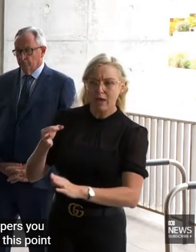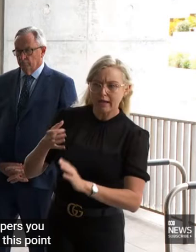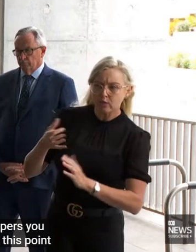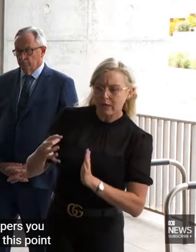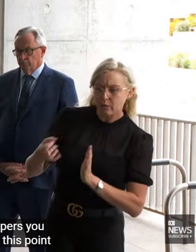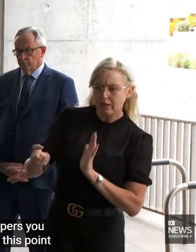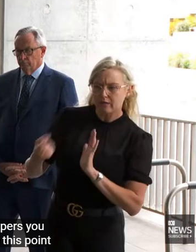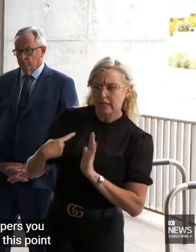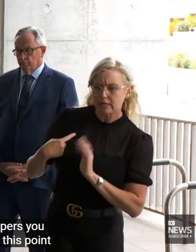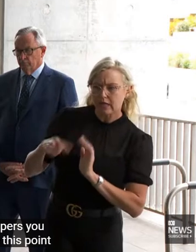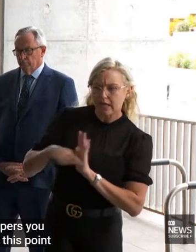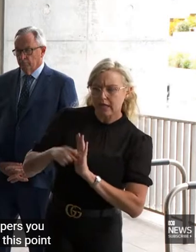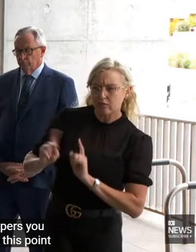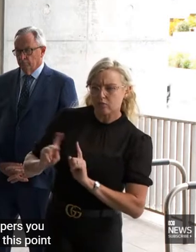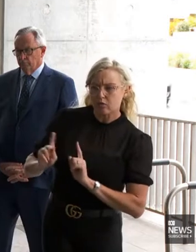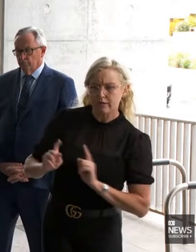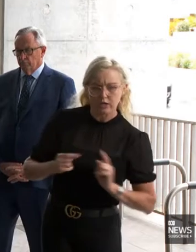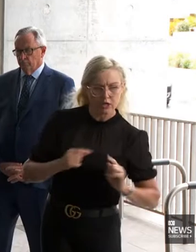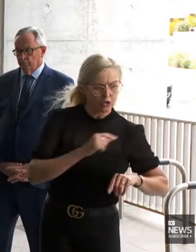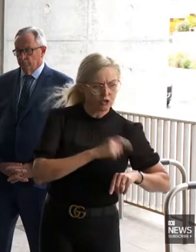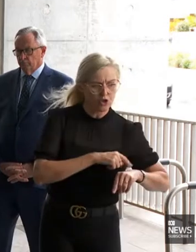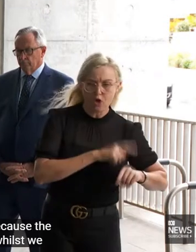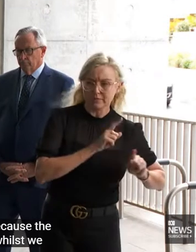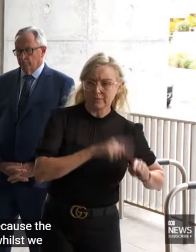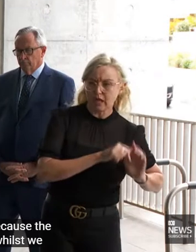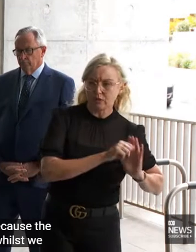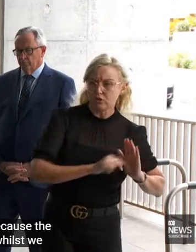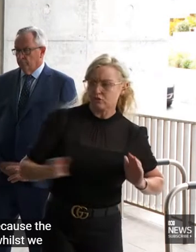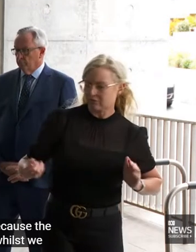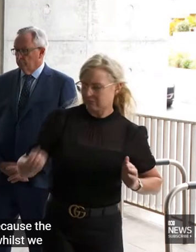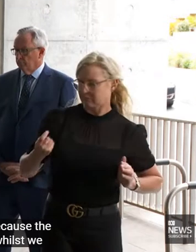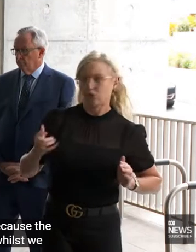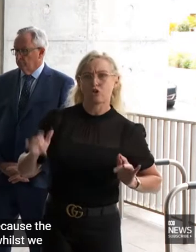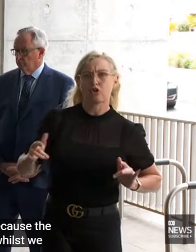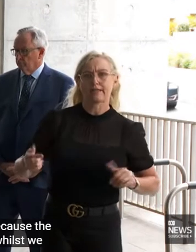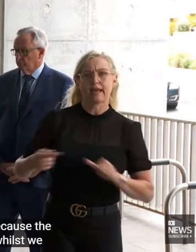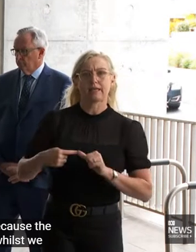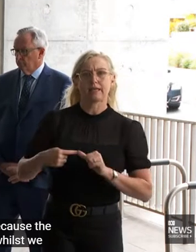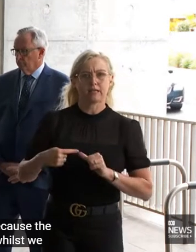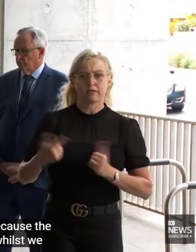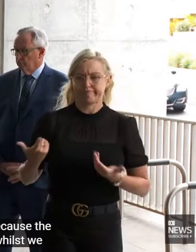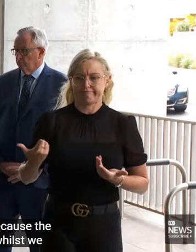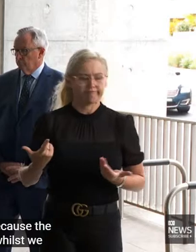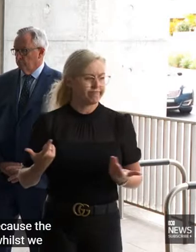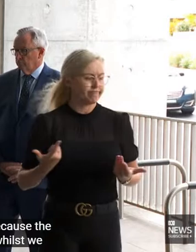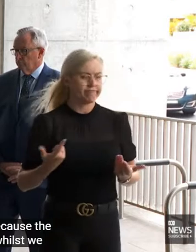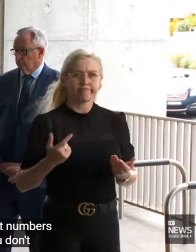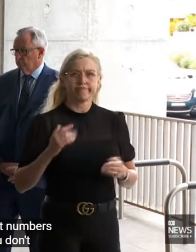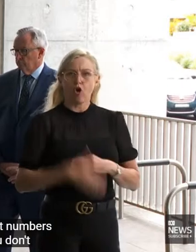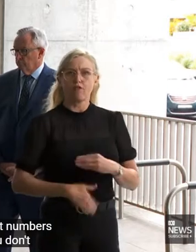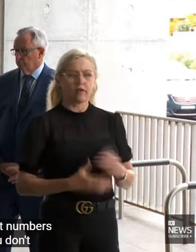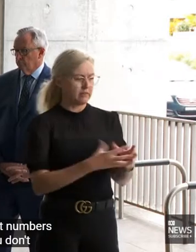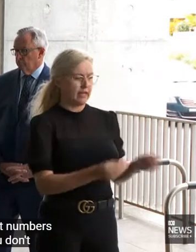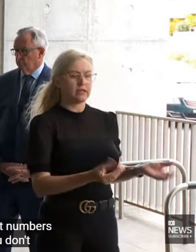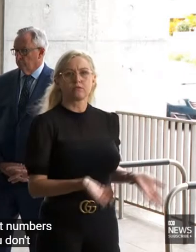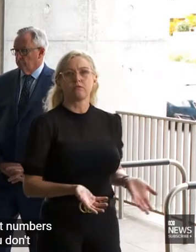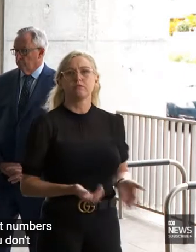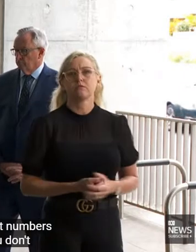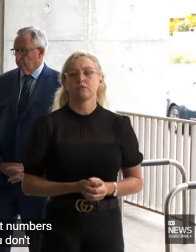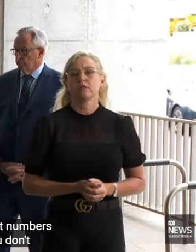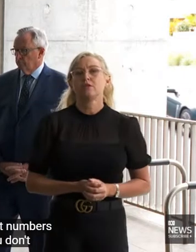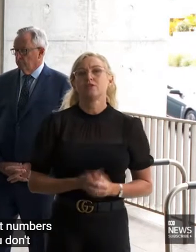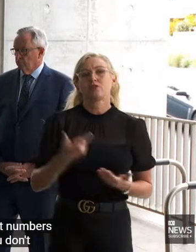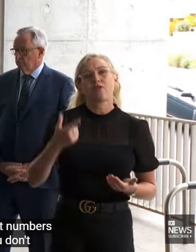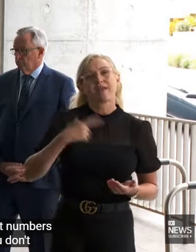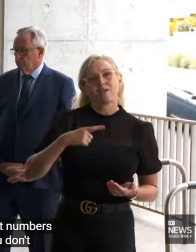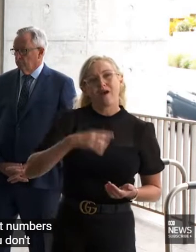the increase in testing, whilst we appreciate those great numbers, is important. If you don't need a test, please don't get one, because that also delays